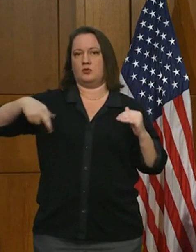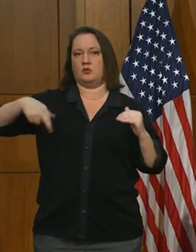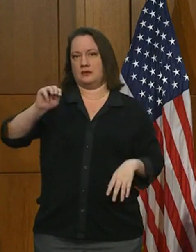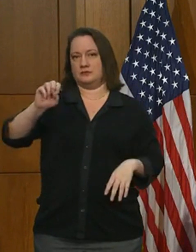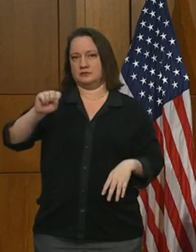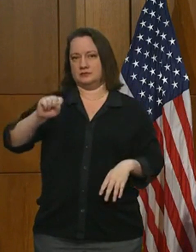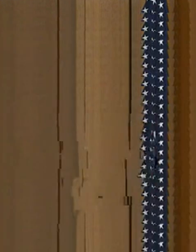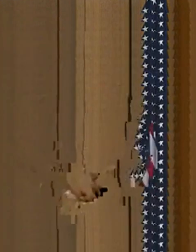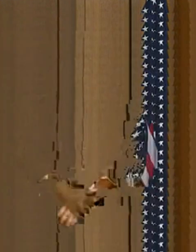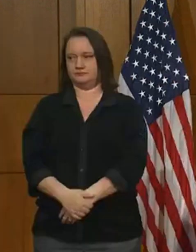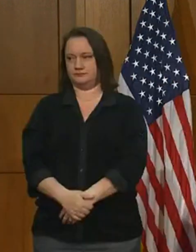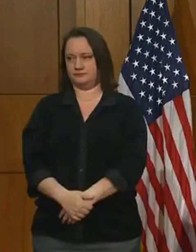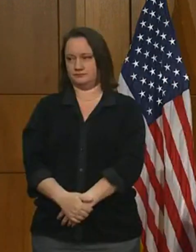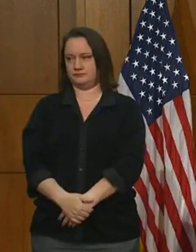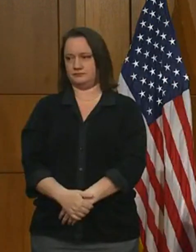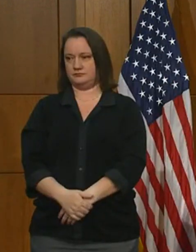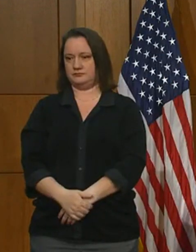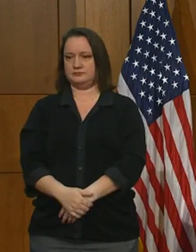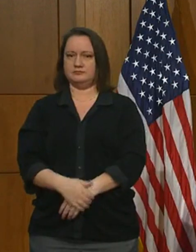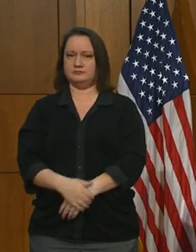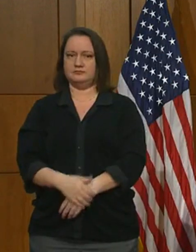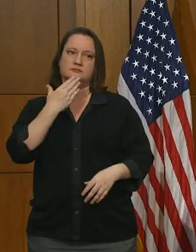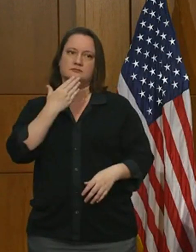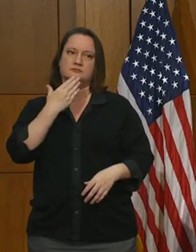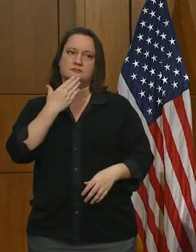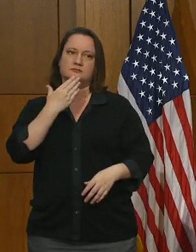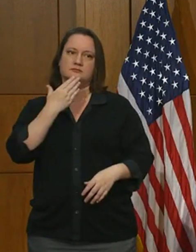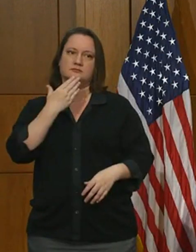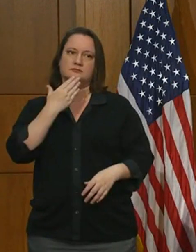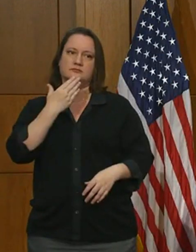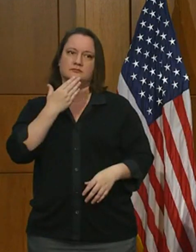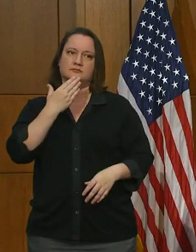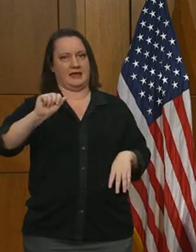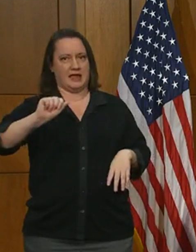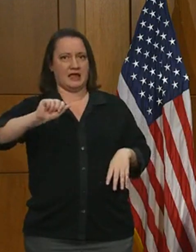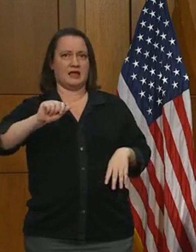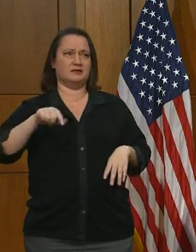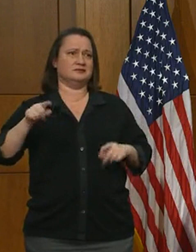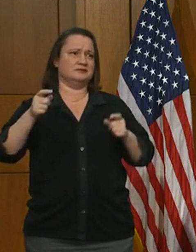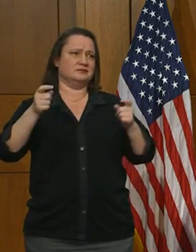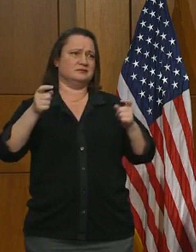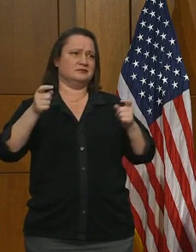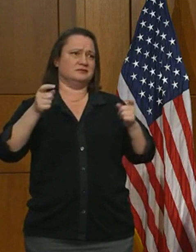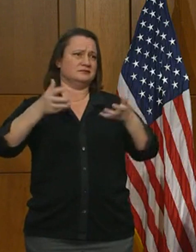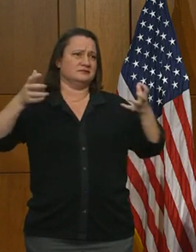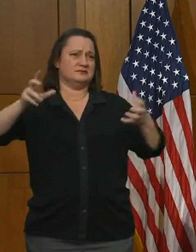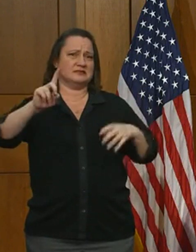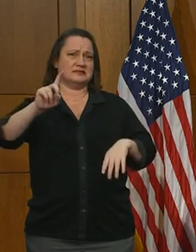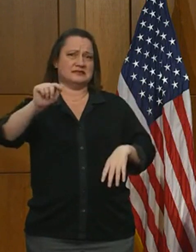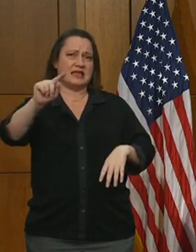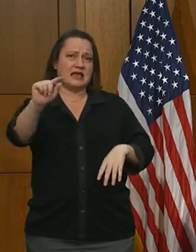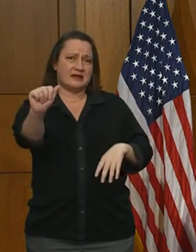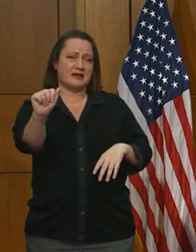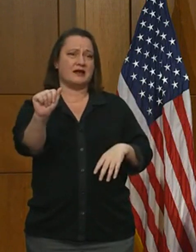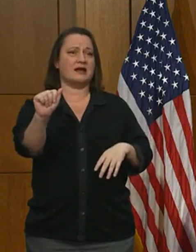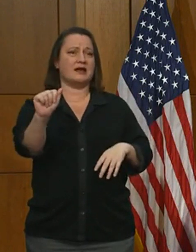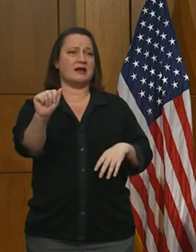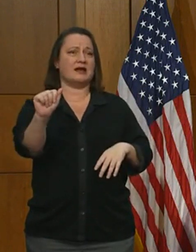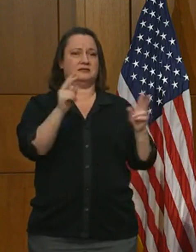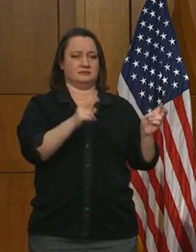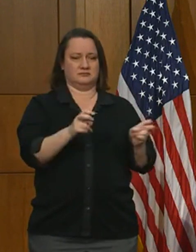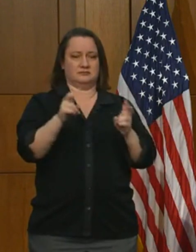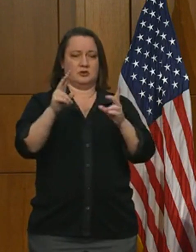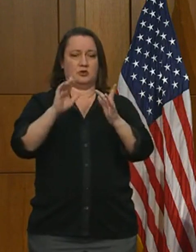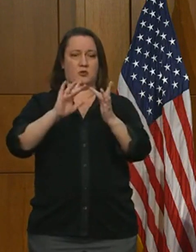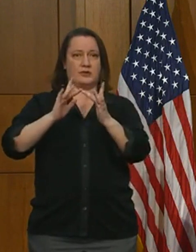First, I want to thank the folks at VDH who are handling an amazing amount of data and attempting to put it in the dashboard in a usable